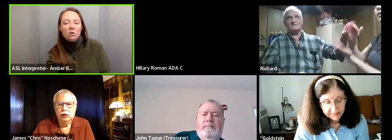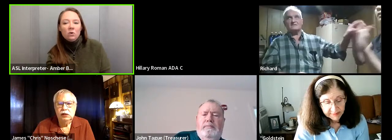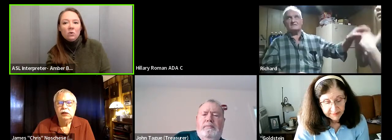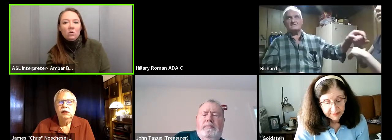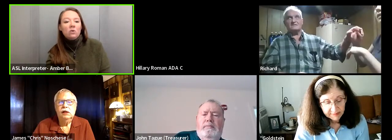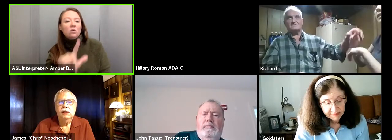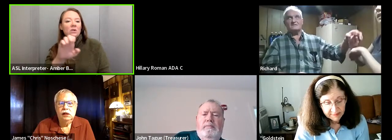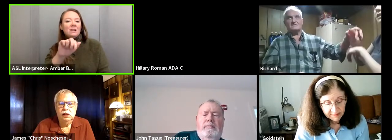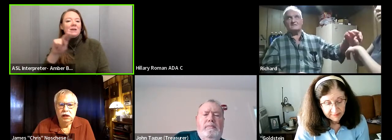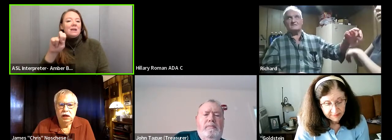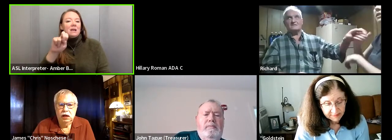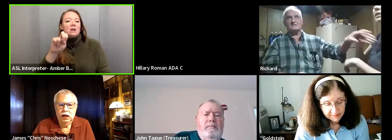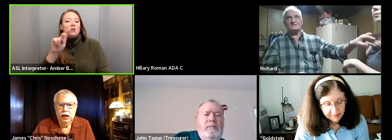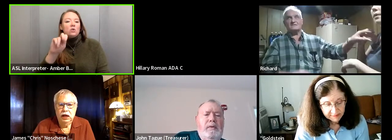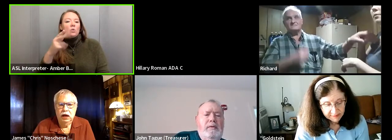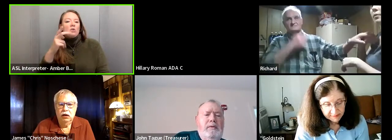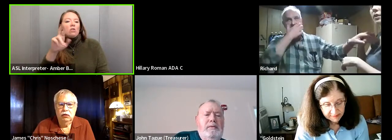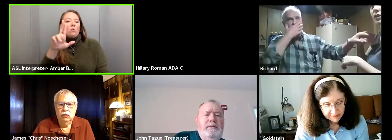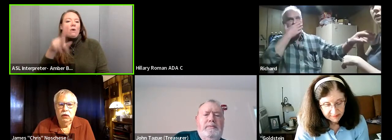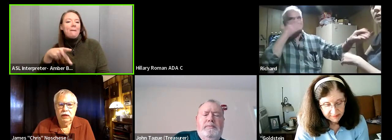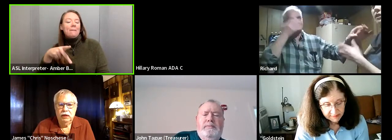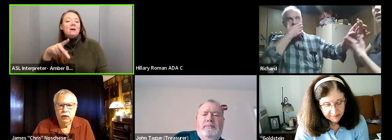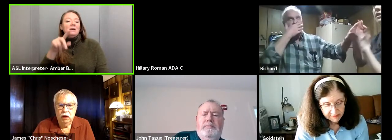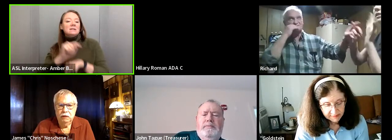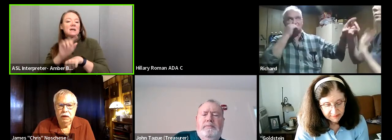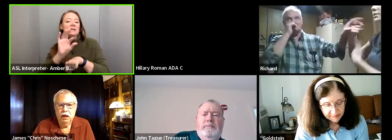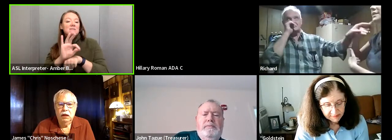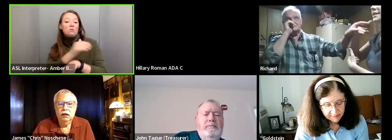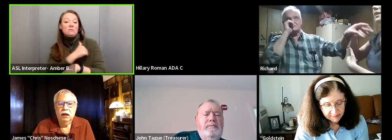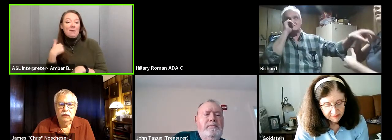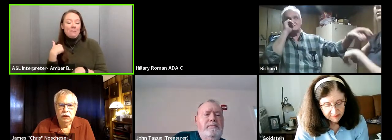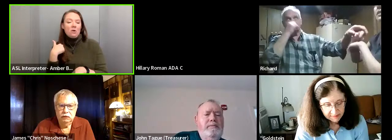Leah Northrop, task force member, member at large.